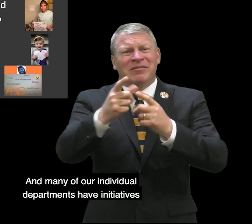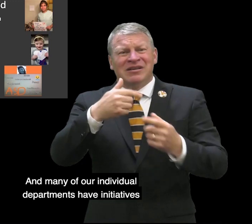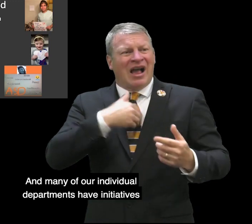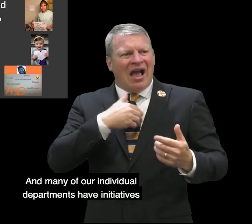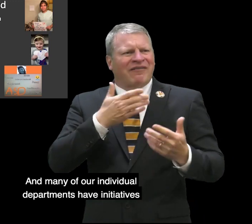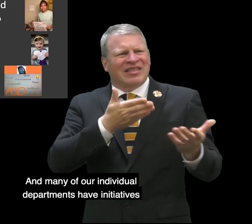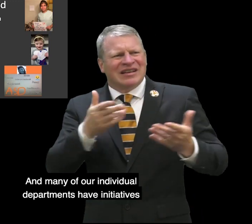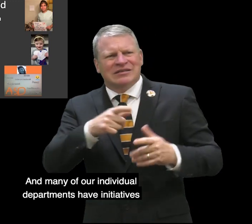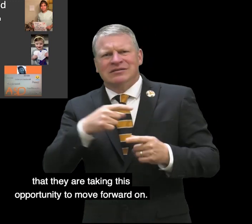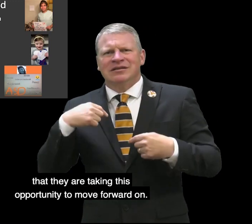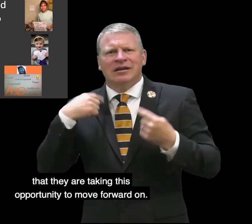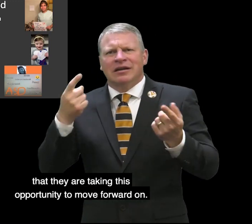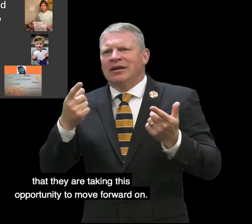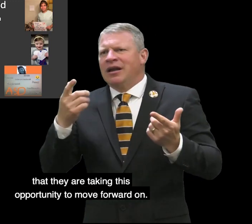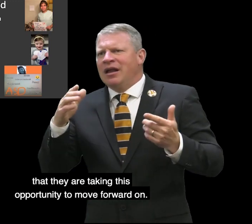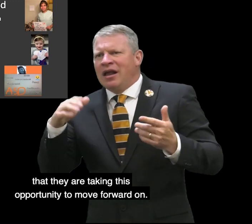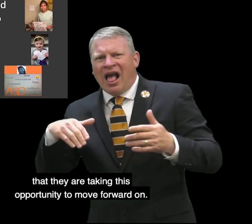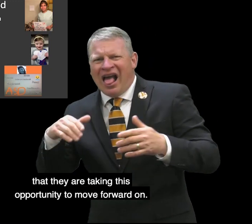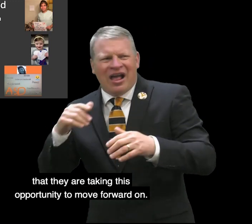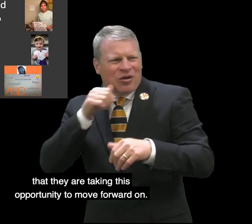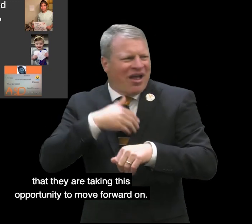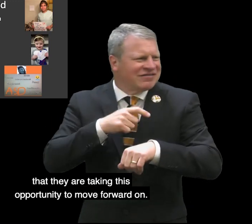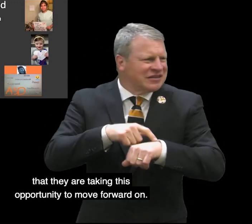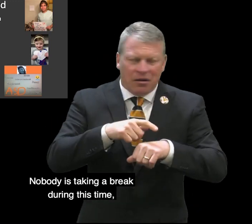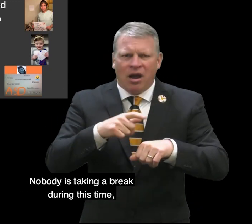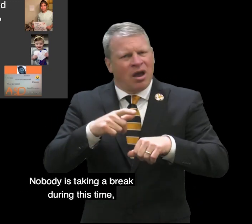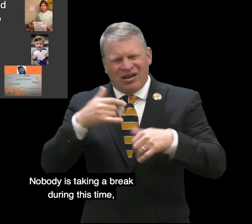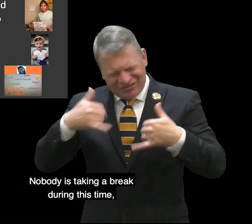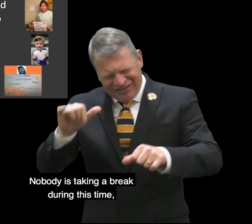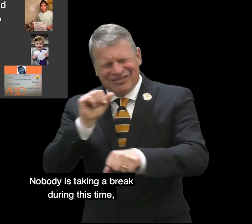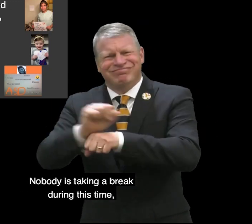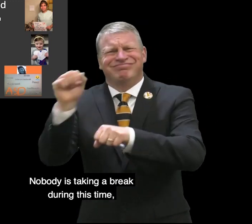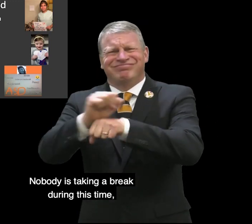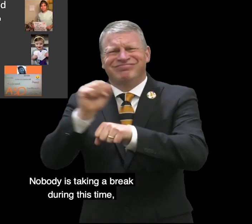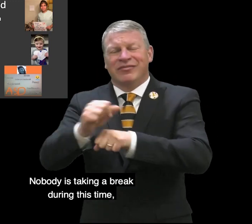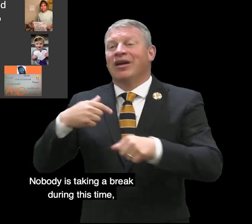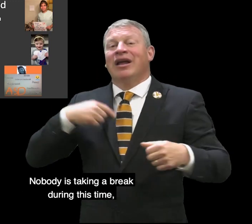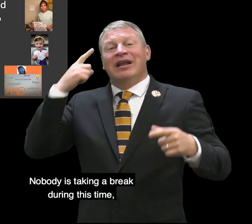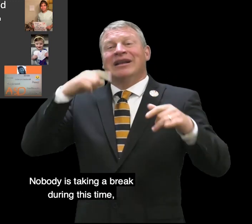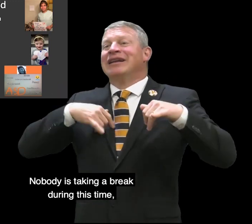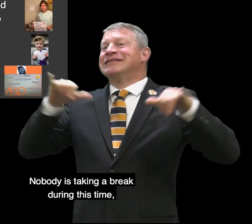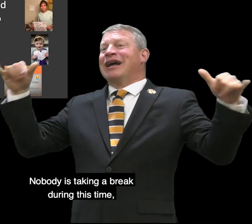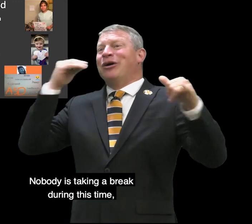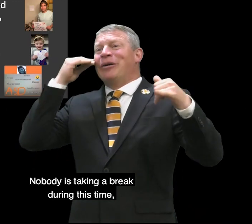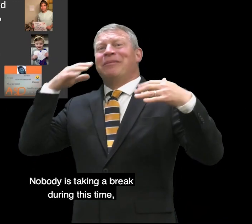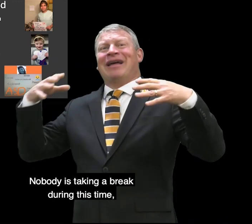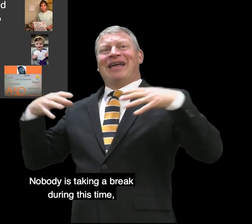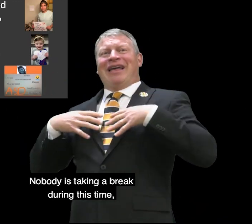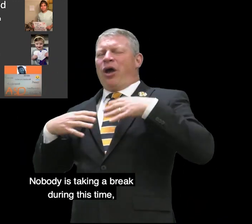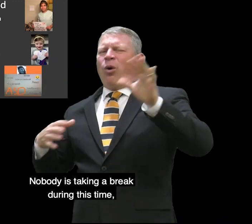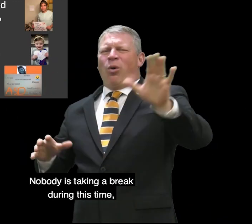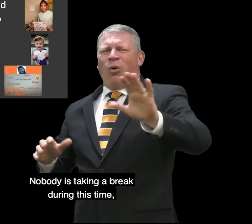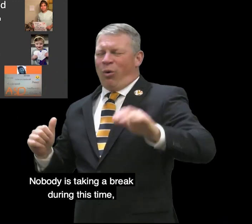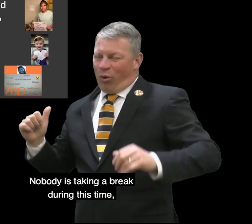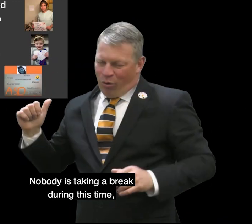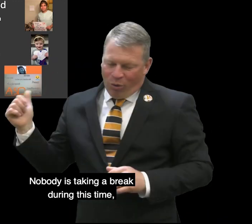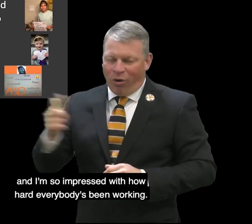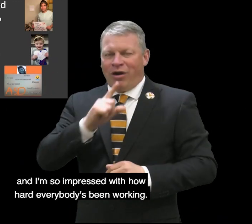many of our individual departments have initiatives that they are taking this opportunity to move forward on.